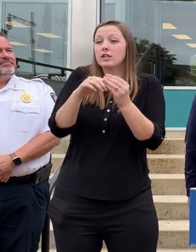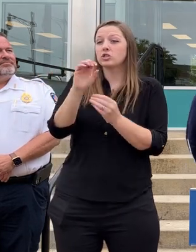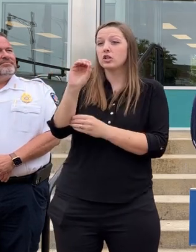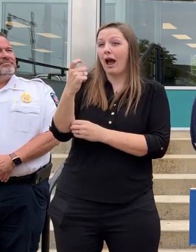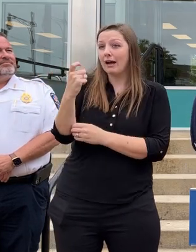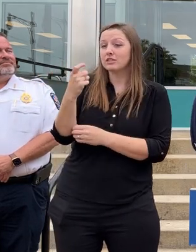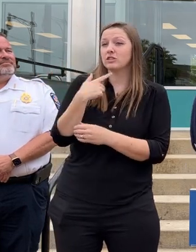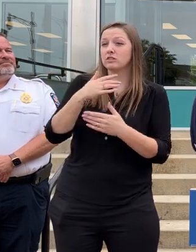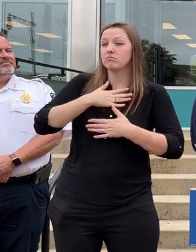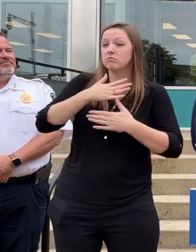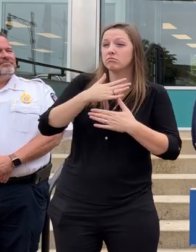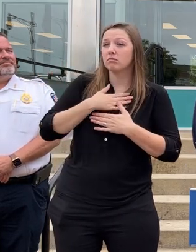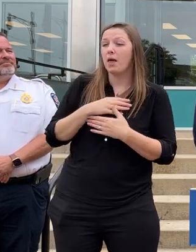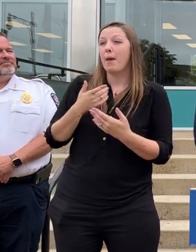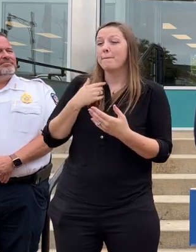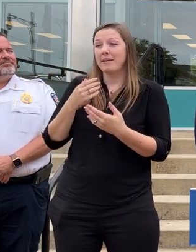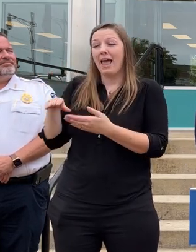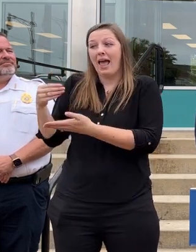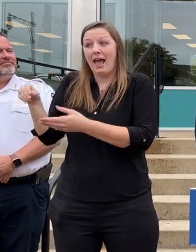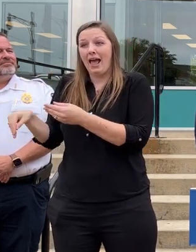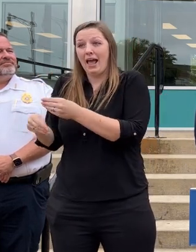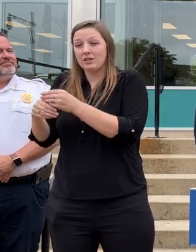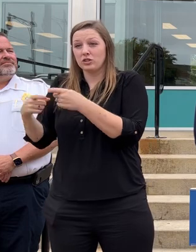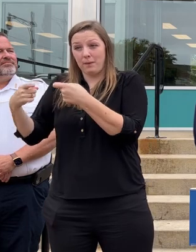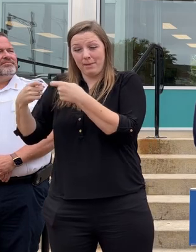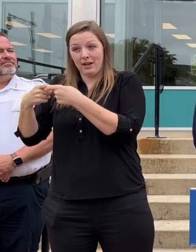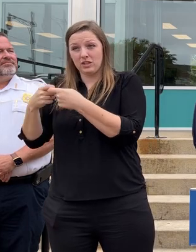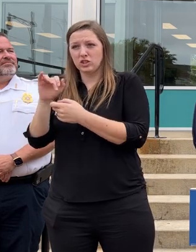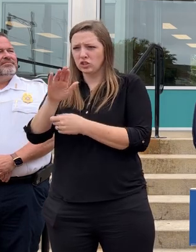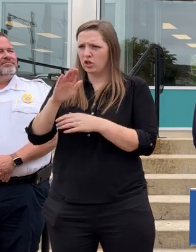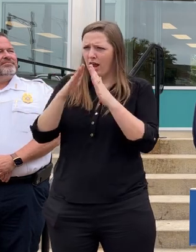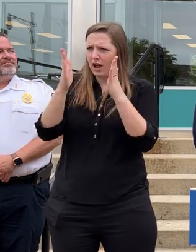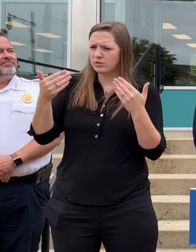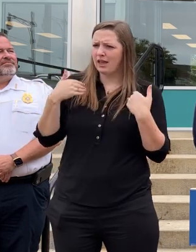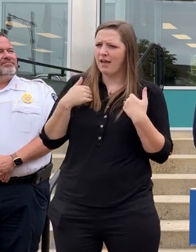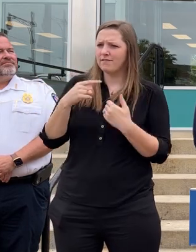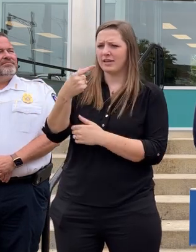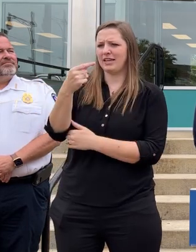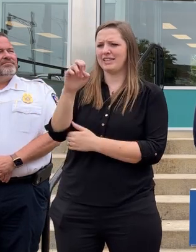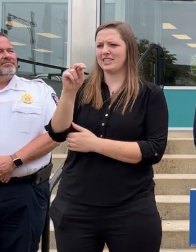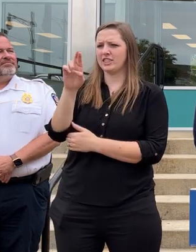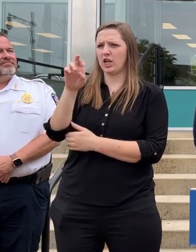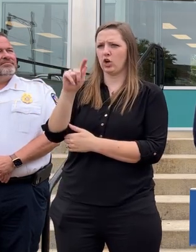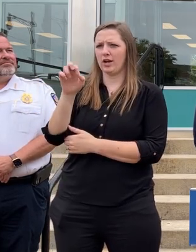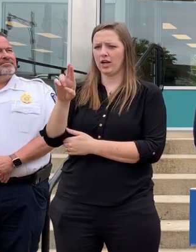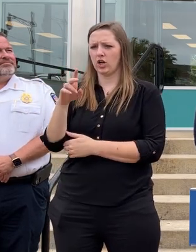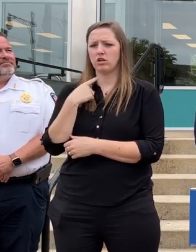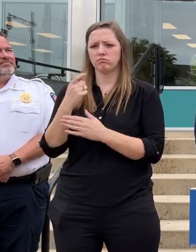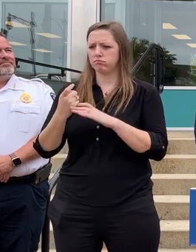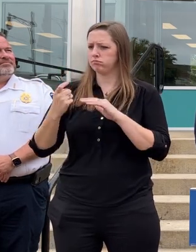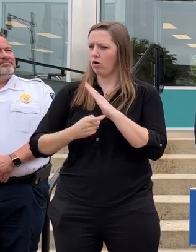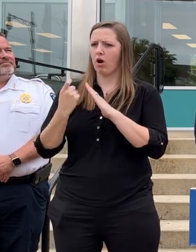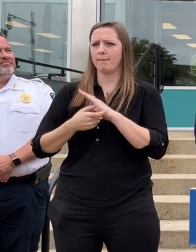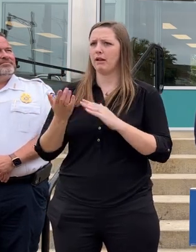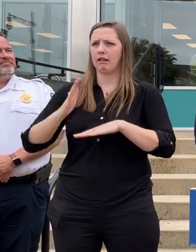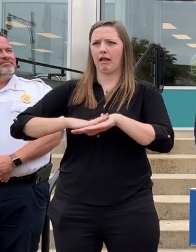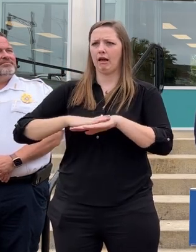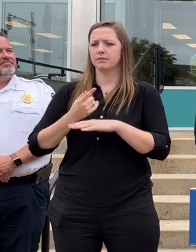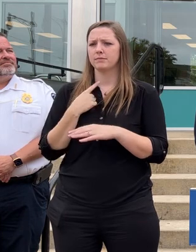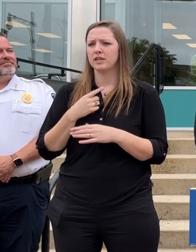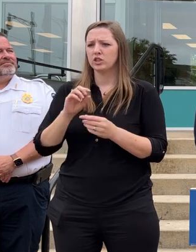battery backups for medical devices or equipment? Does your household have a generator that comes on automatically with power loss? Can you adjust